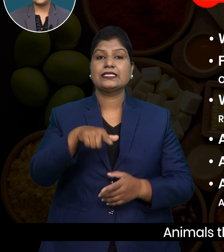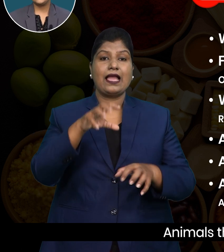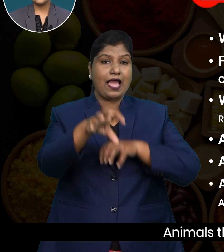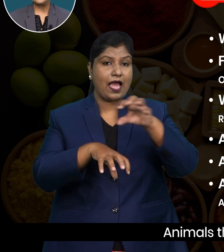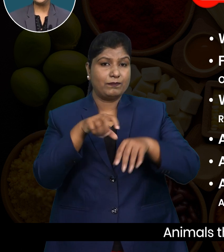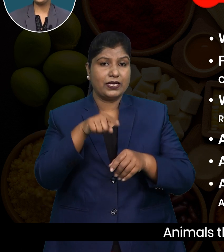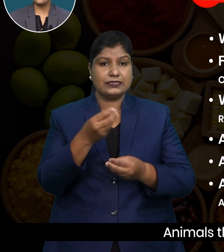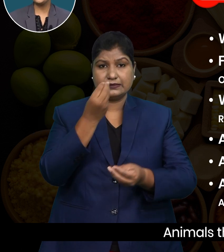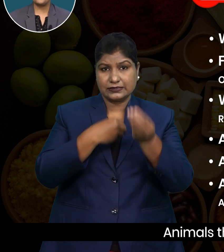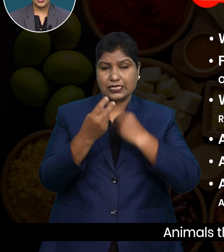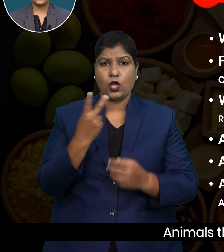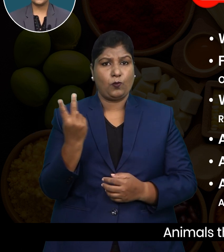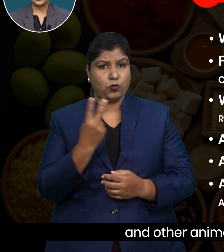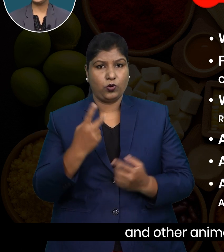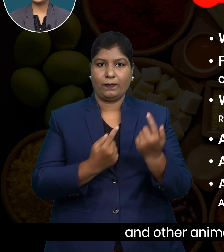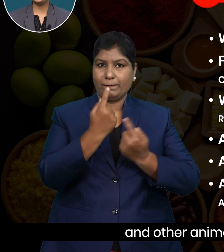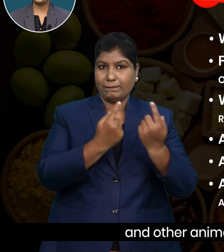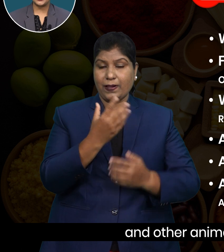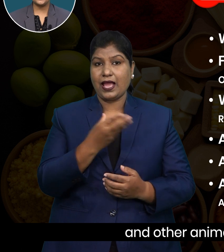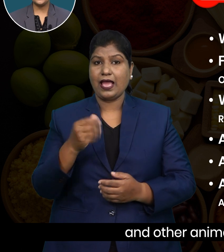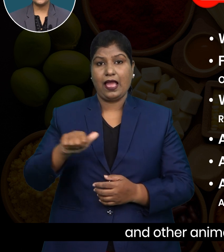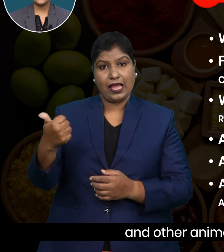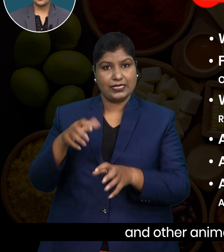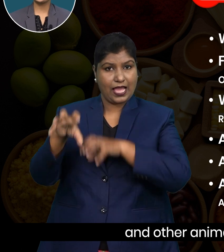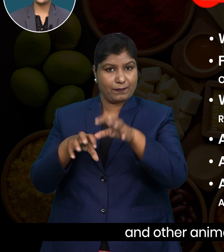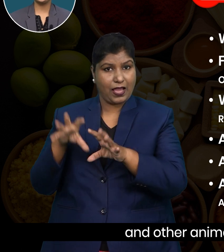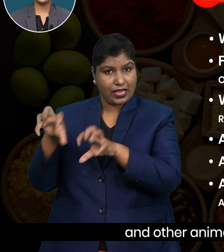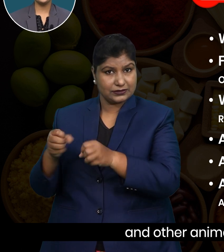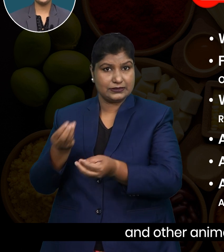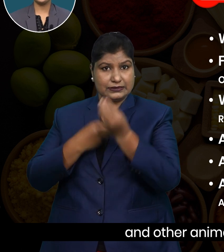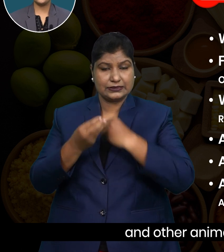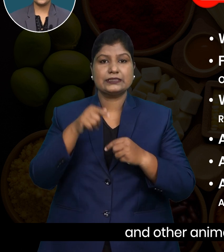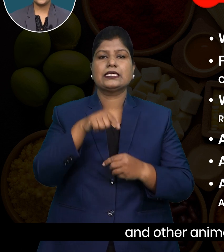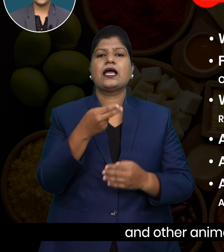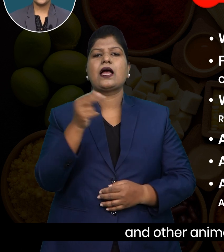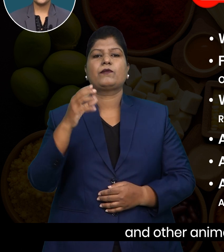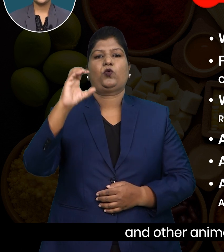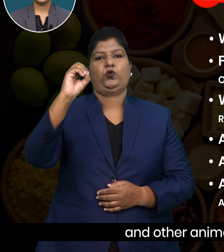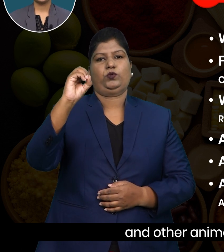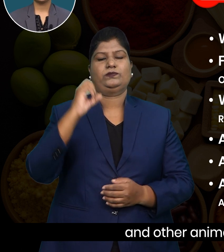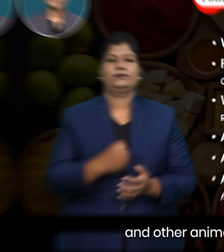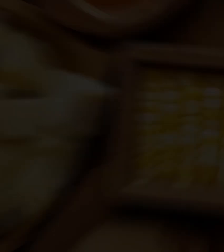Animals that eat both plants and other animals are called omnivores.